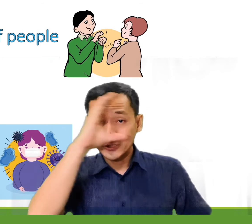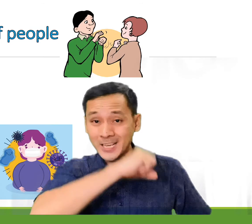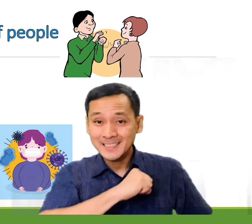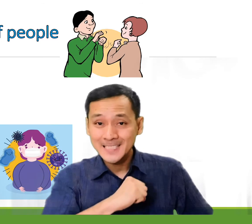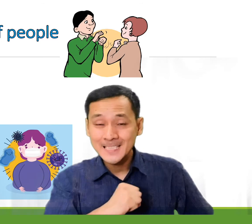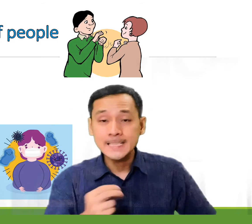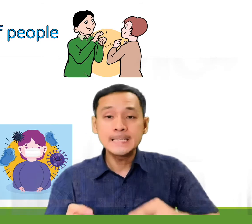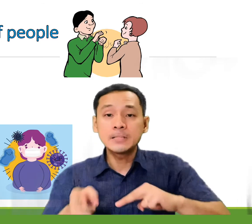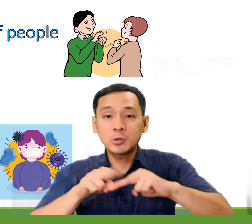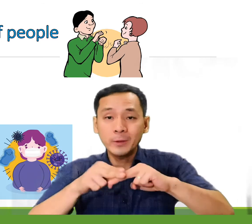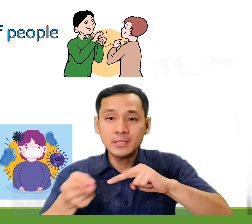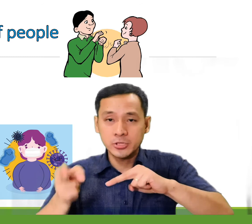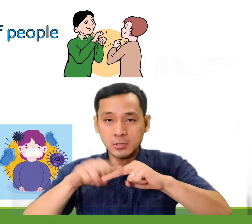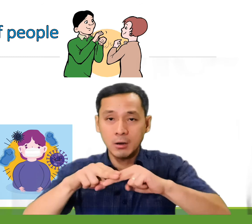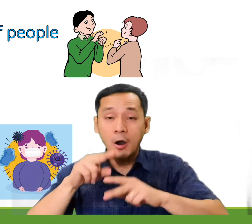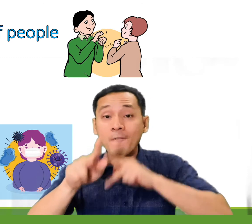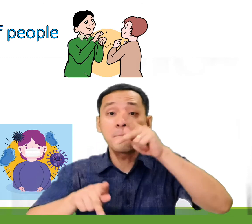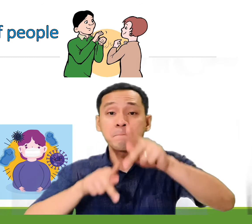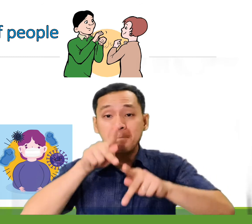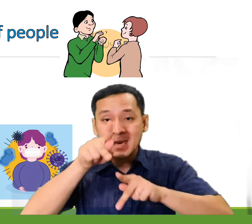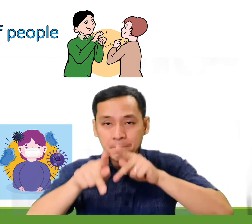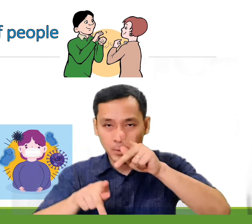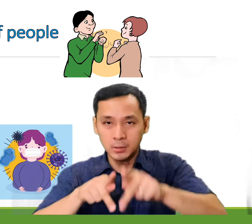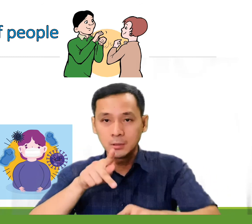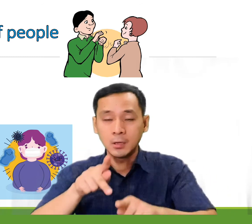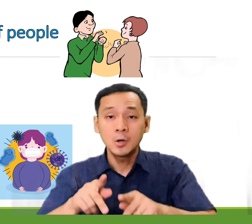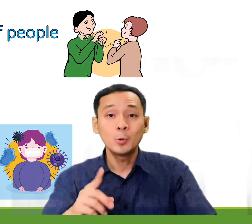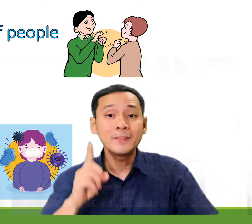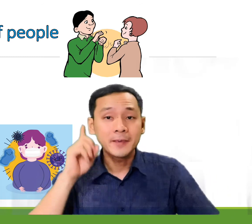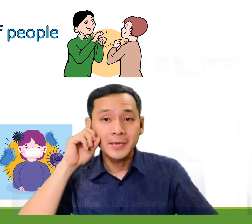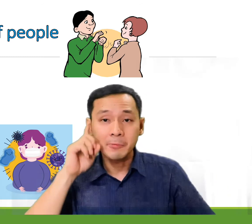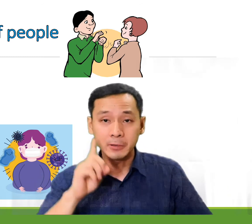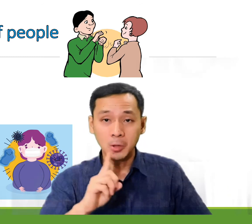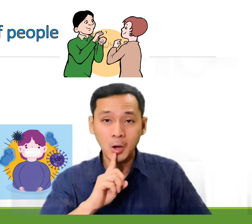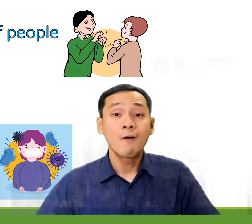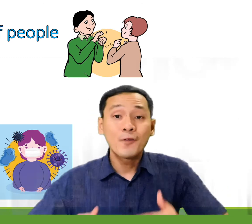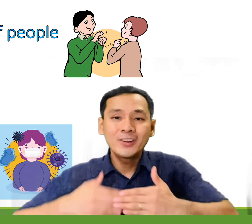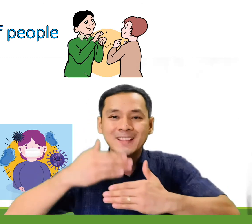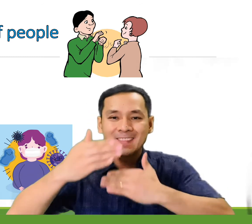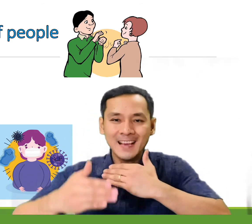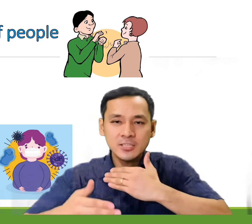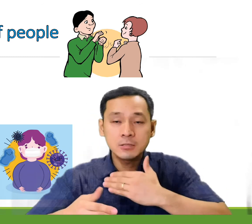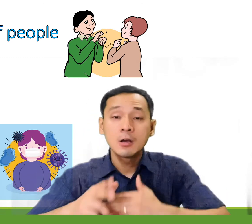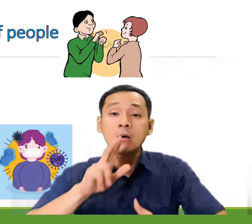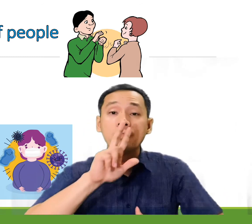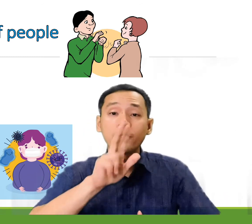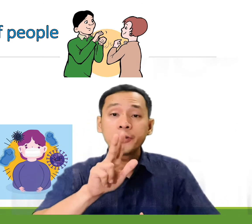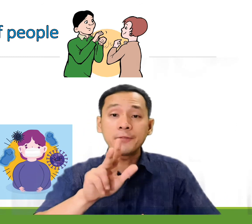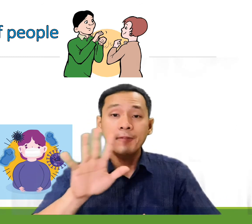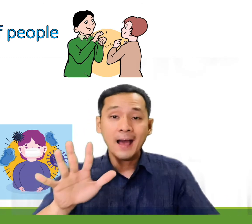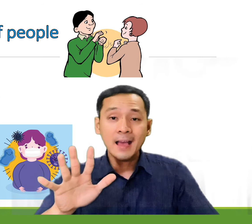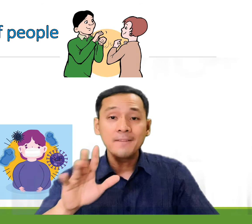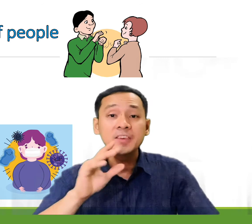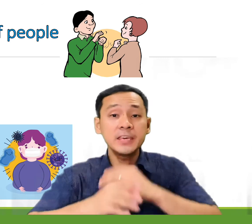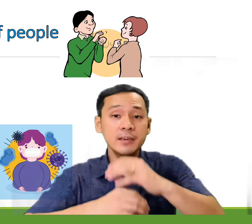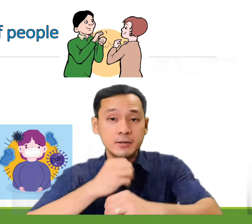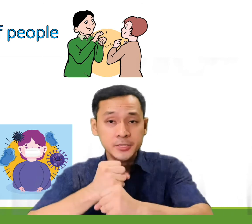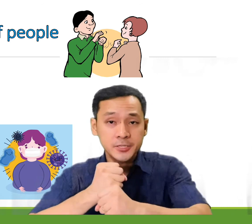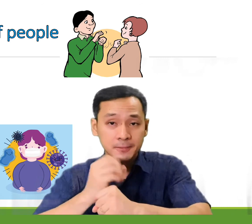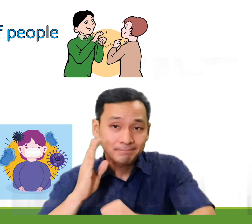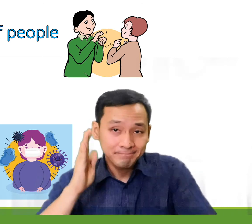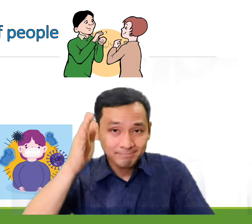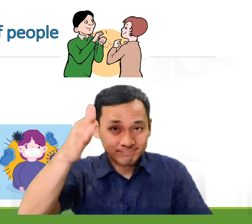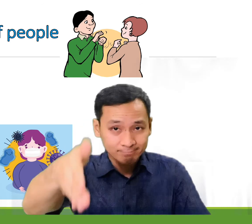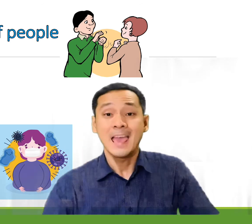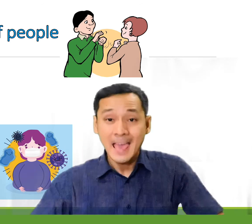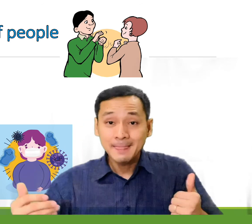the projected increase of people with hearing loss for the next 35